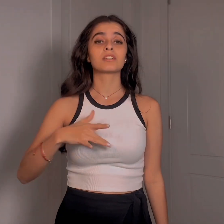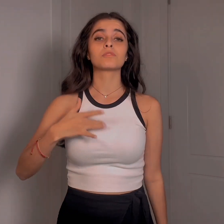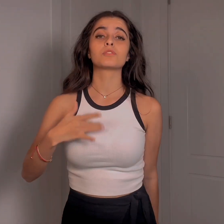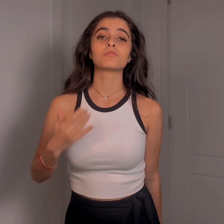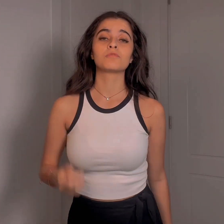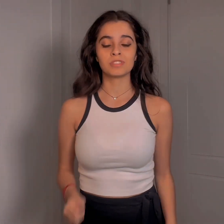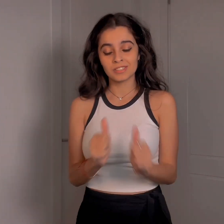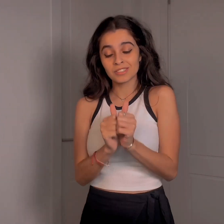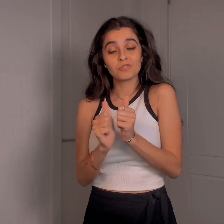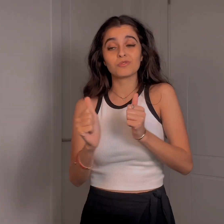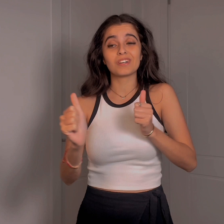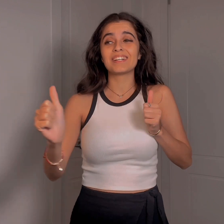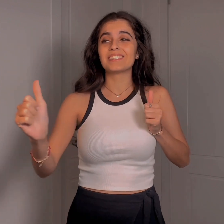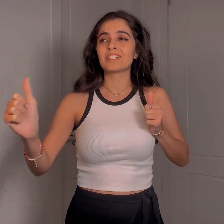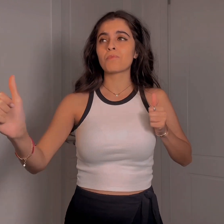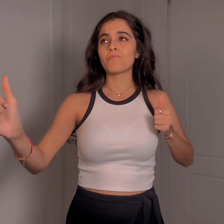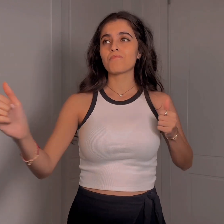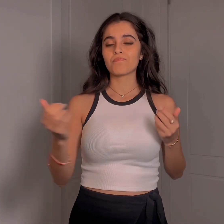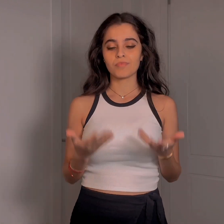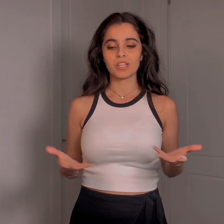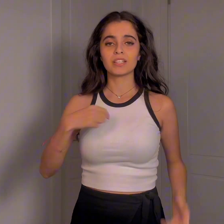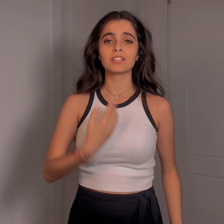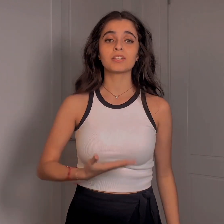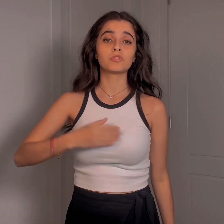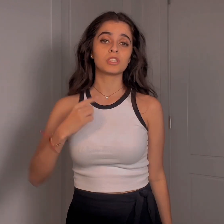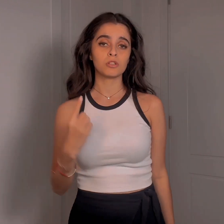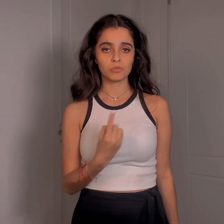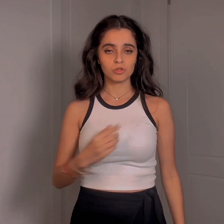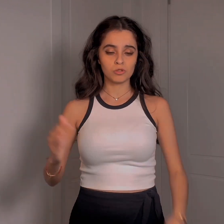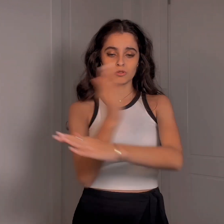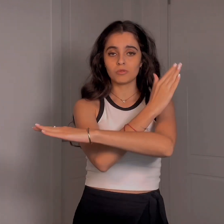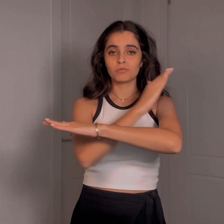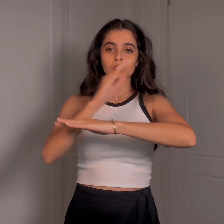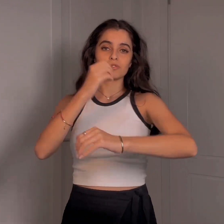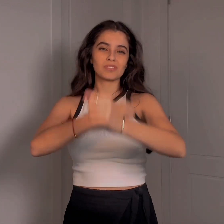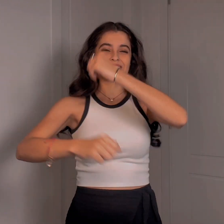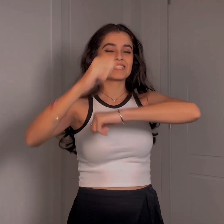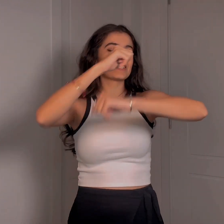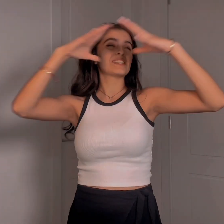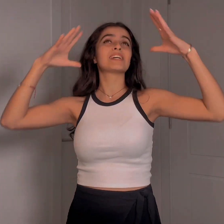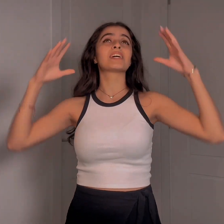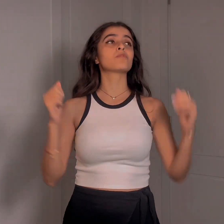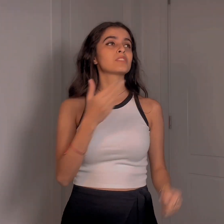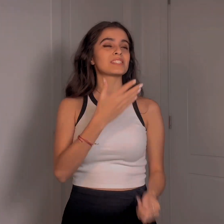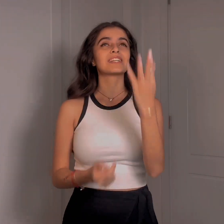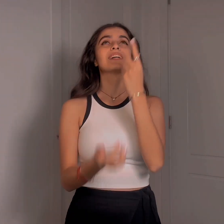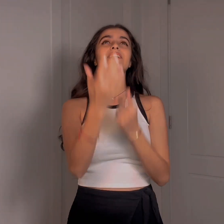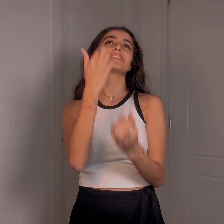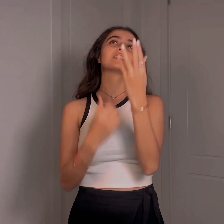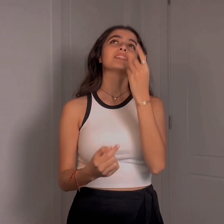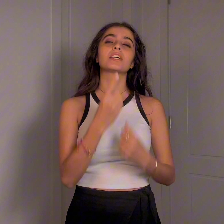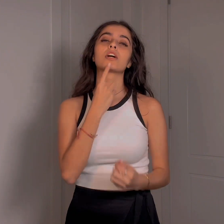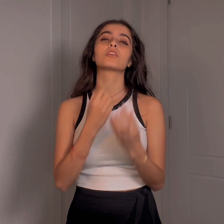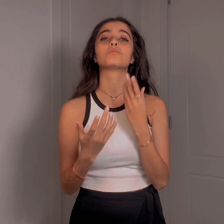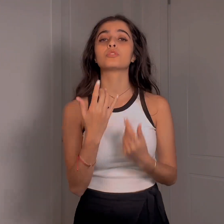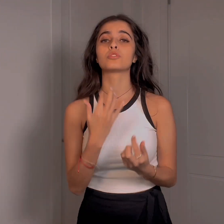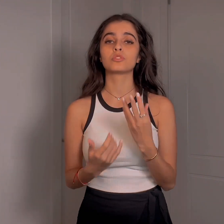never felt so far. Here I am alone between the heavens and the